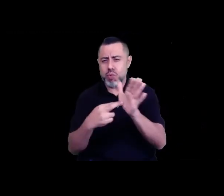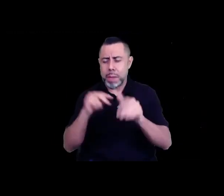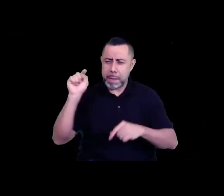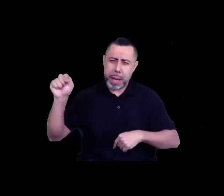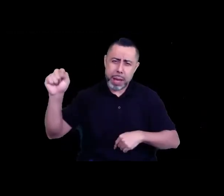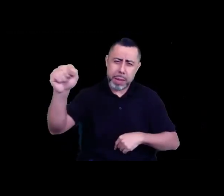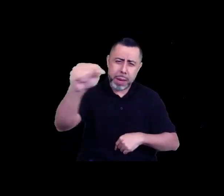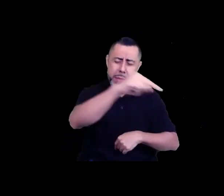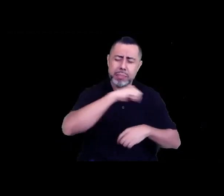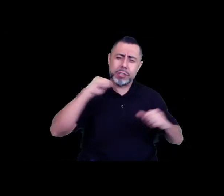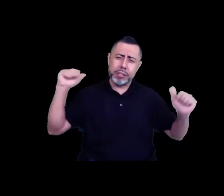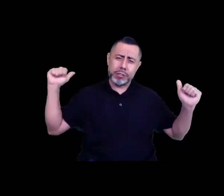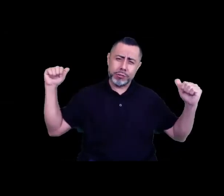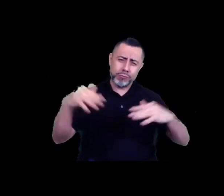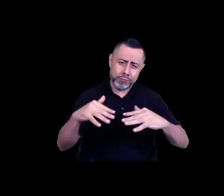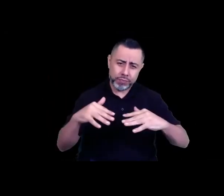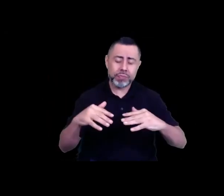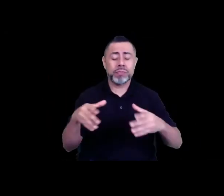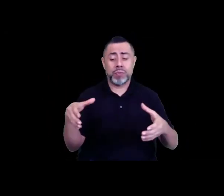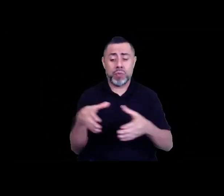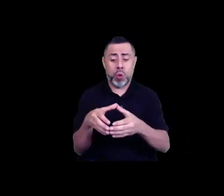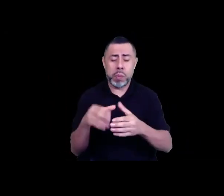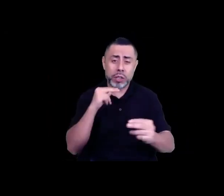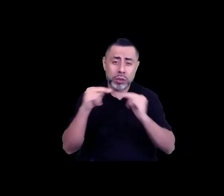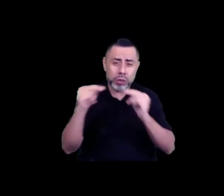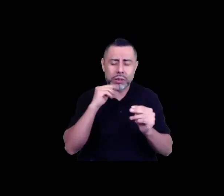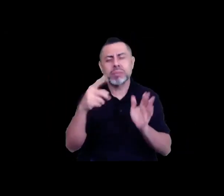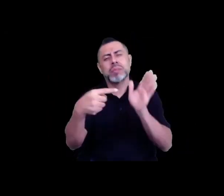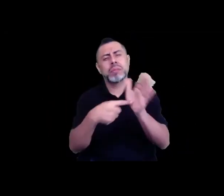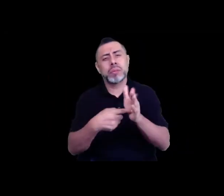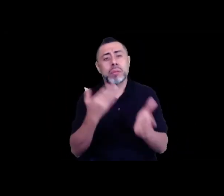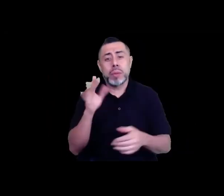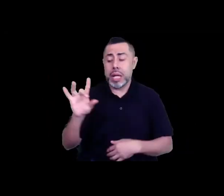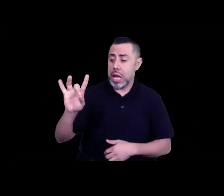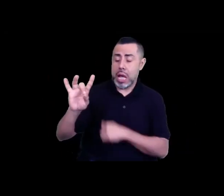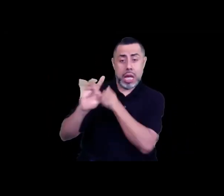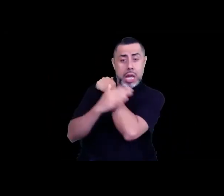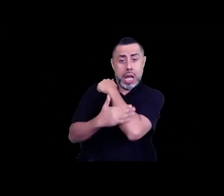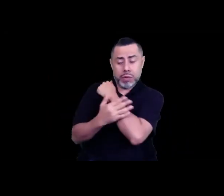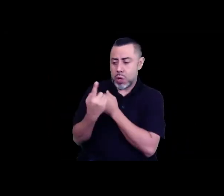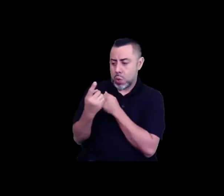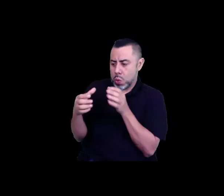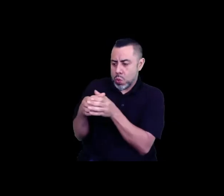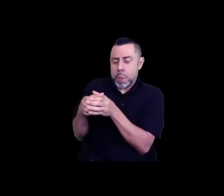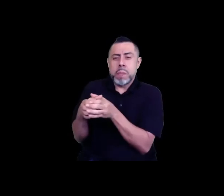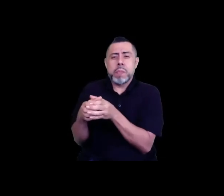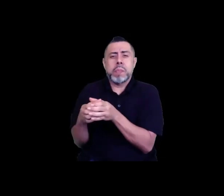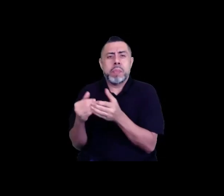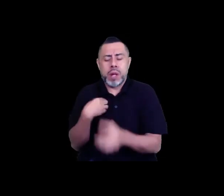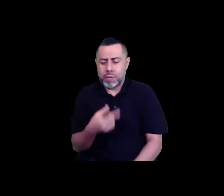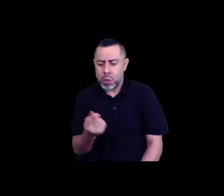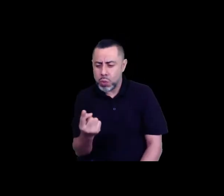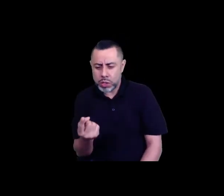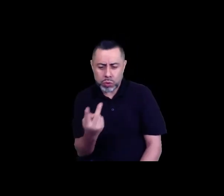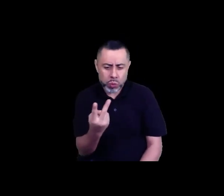So there may be eight countries in one group, but I'll have one country or two that are in the room negotiating, and the rest are in other